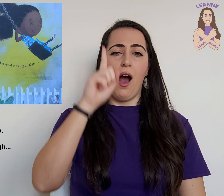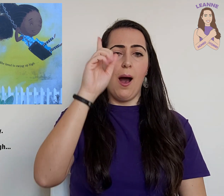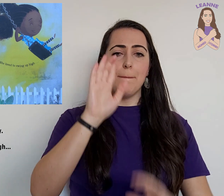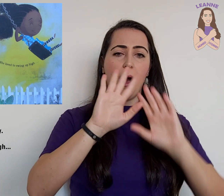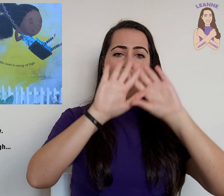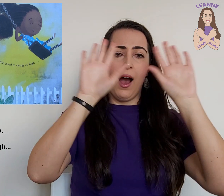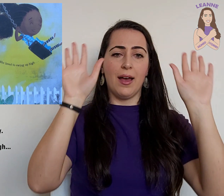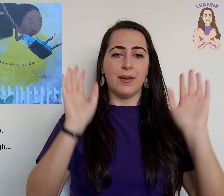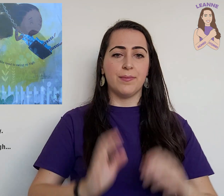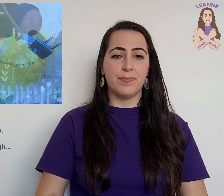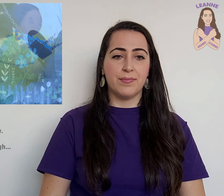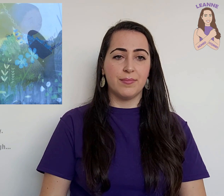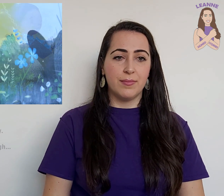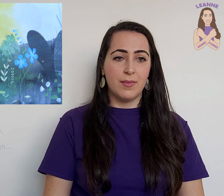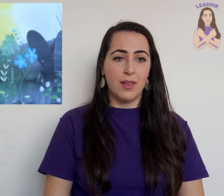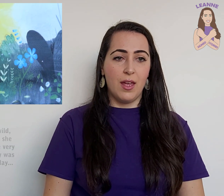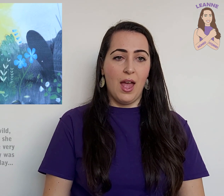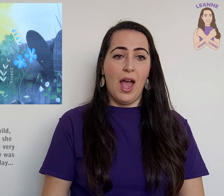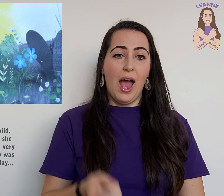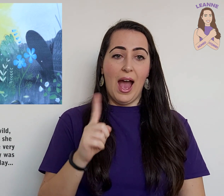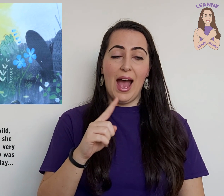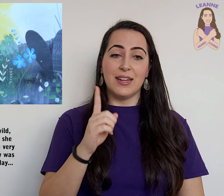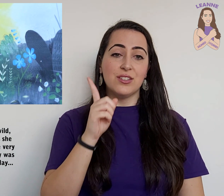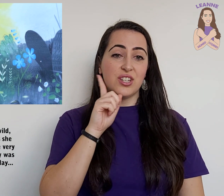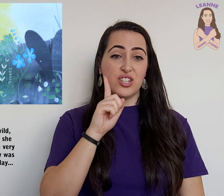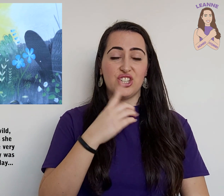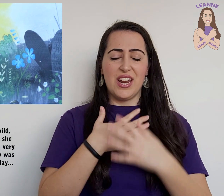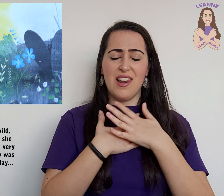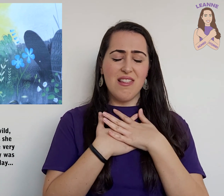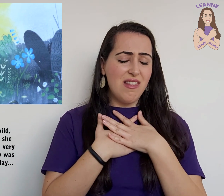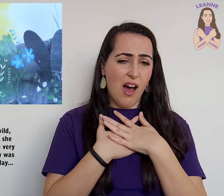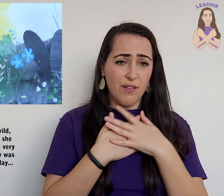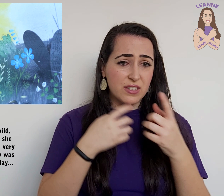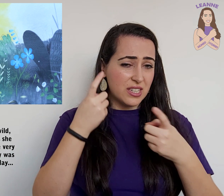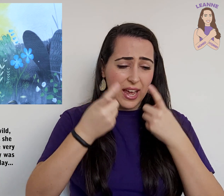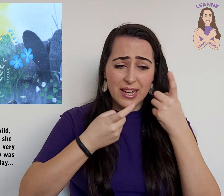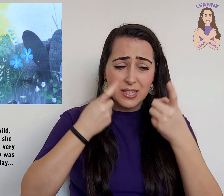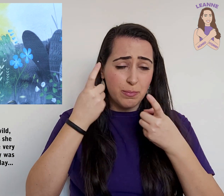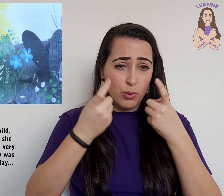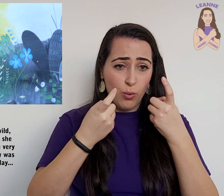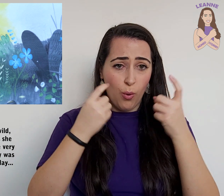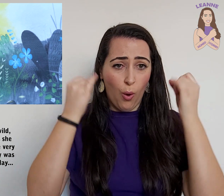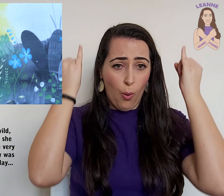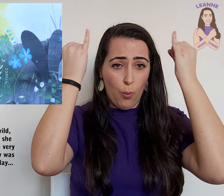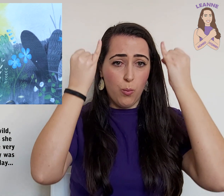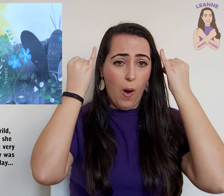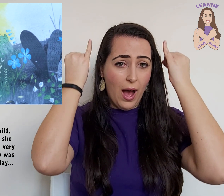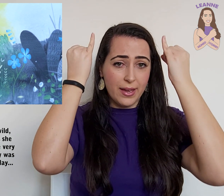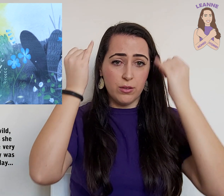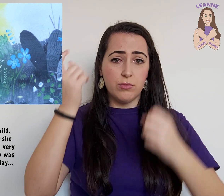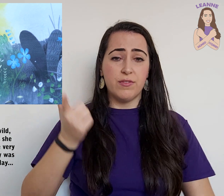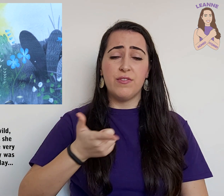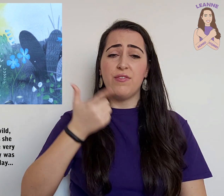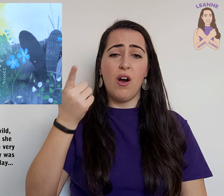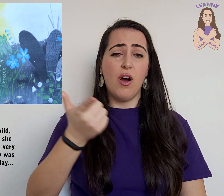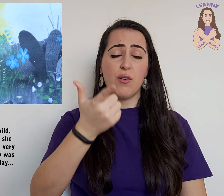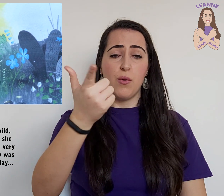up high, and she loved to explore wild,